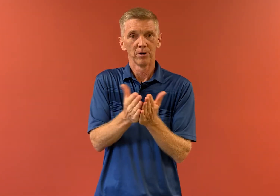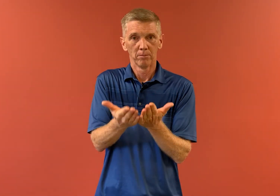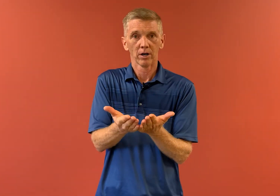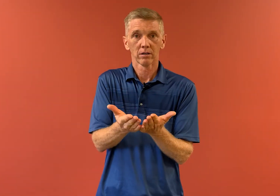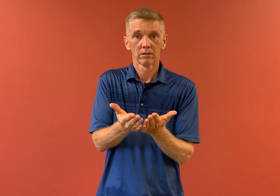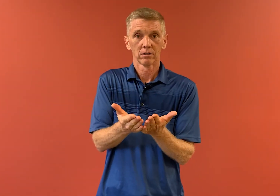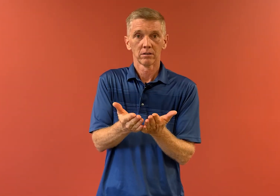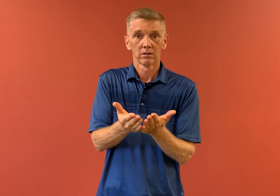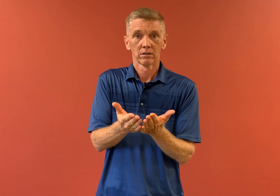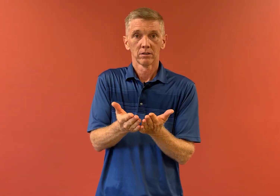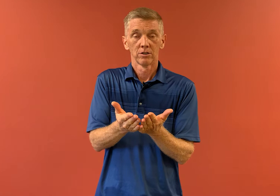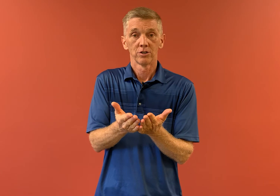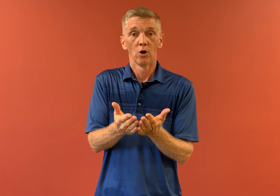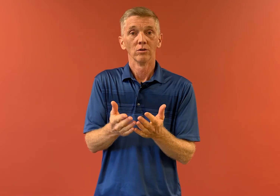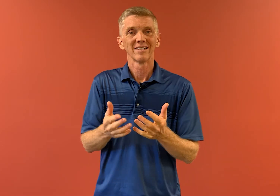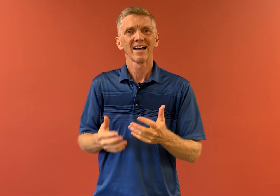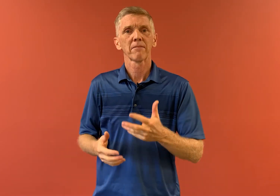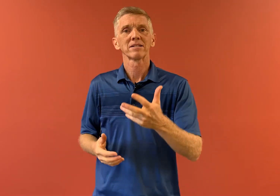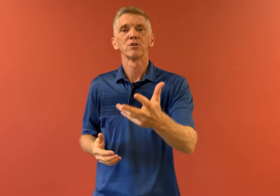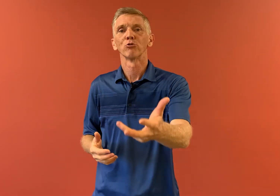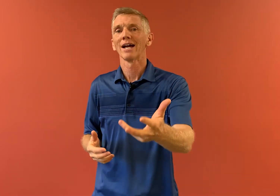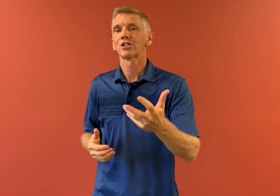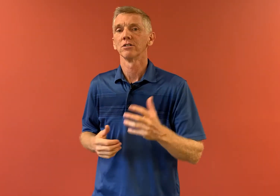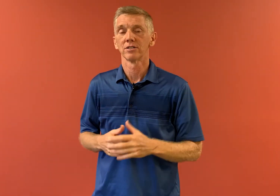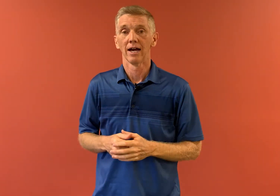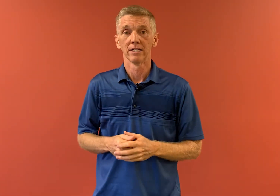book. So let's talk about some directional signs.